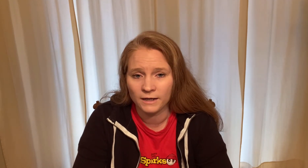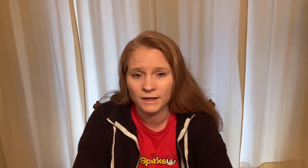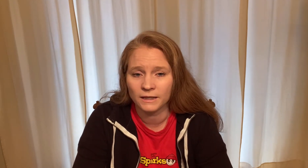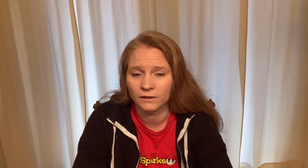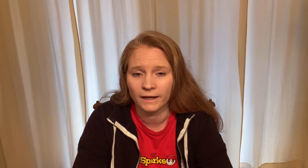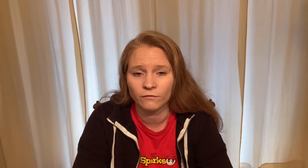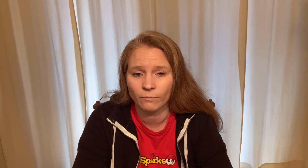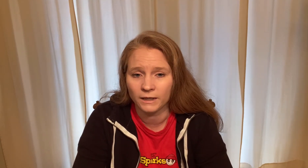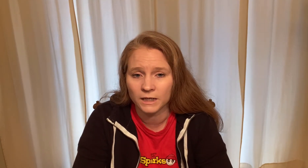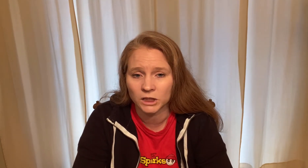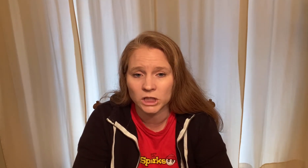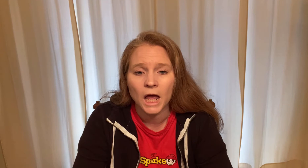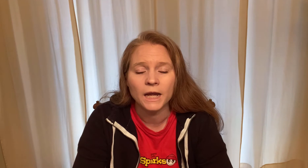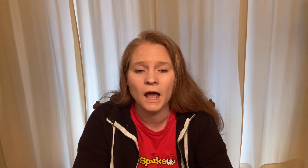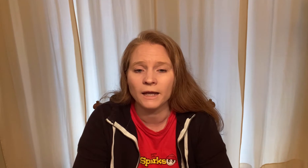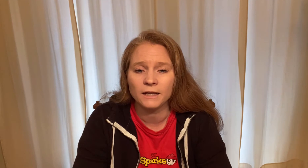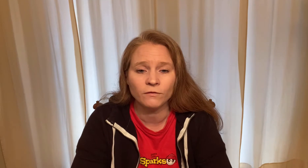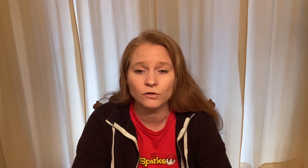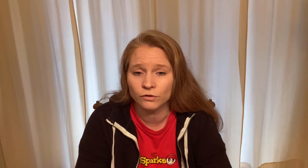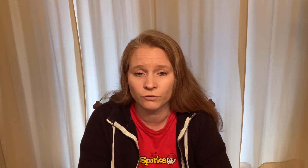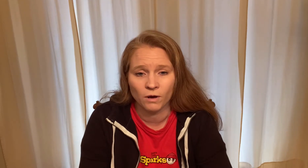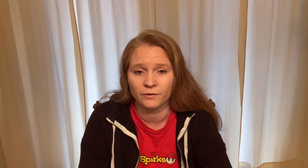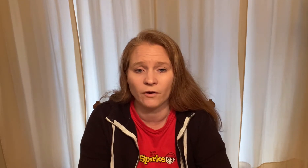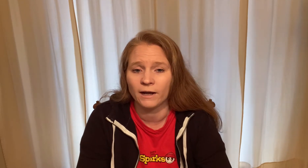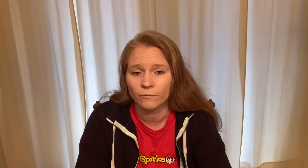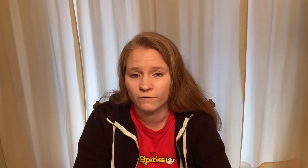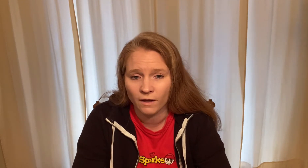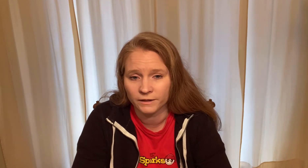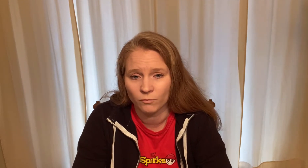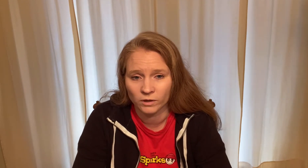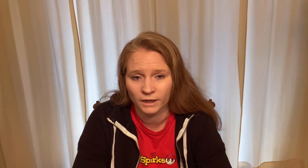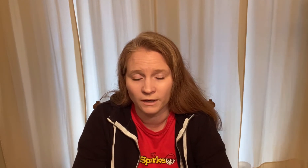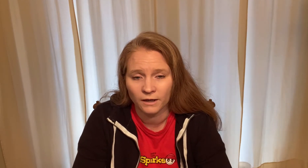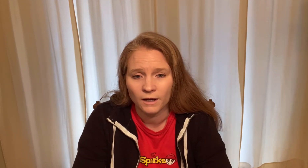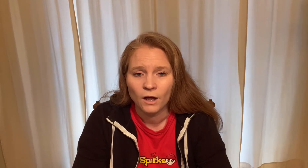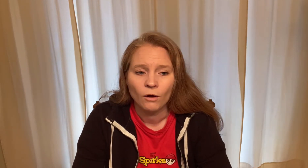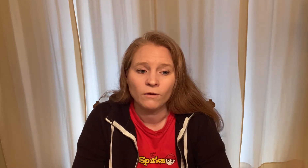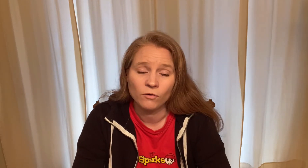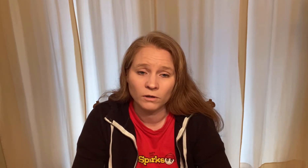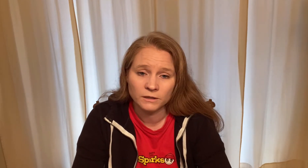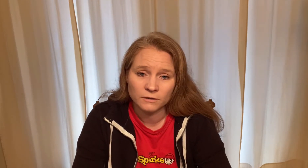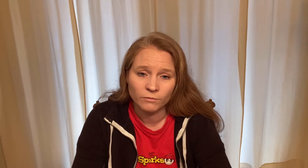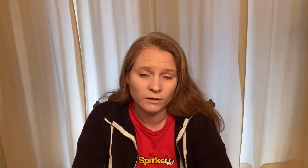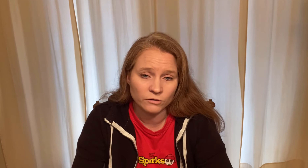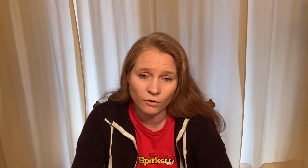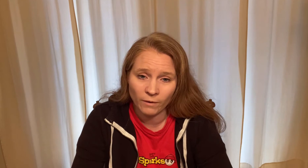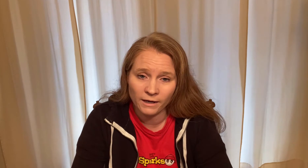in the land for many years. Not even dew on the ground would fall in the morning. Well, of course, when there's no rain,